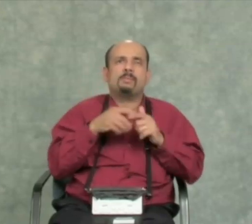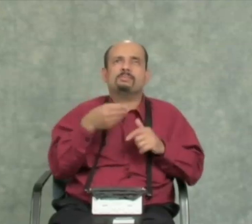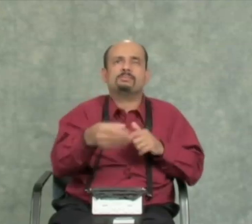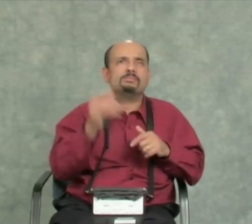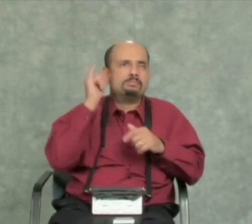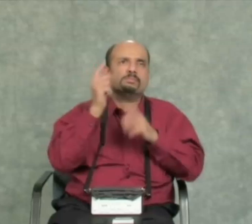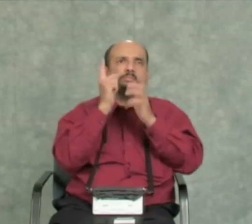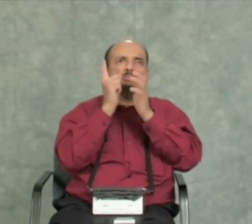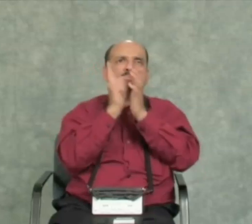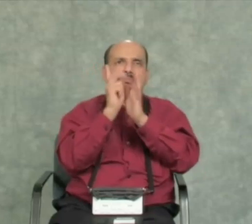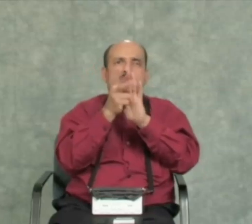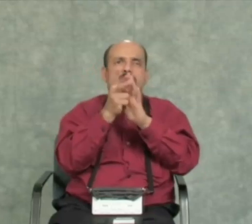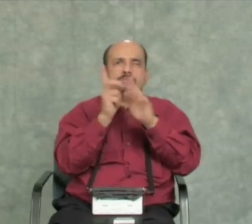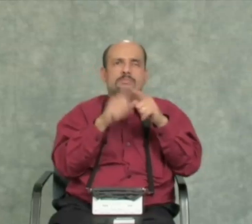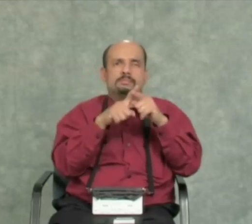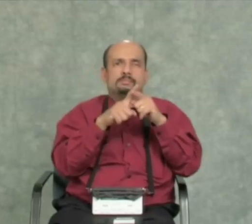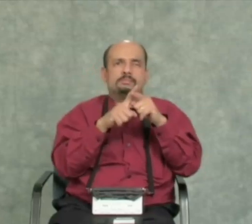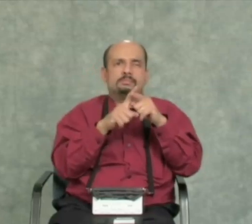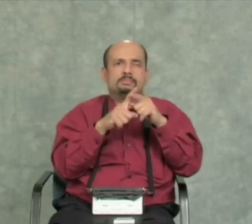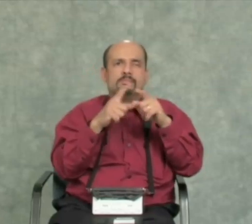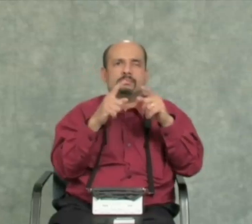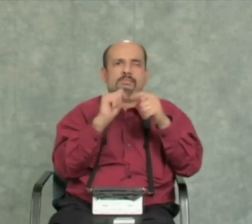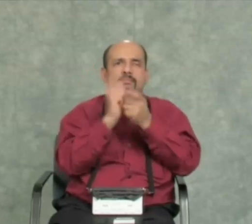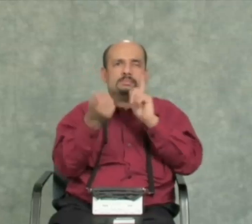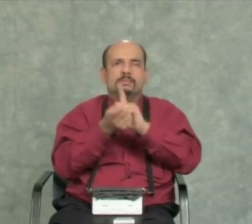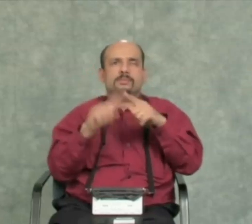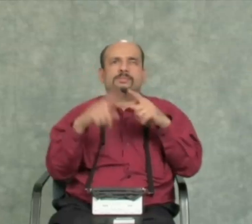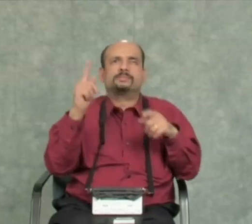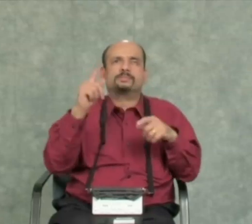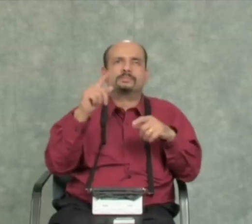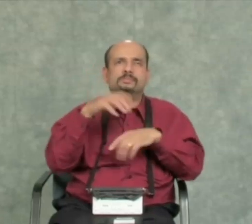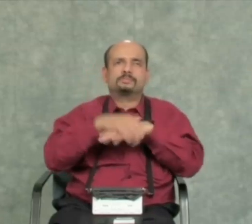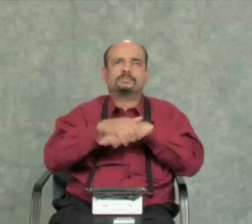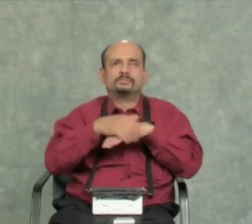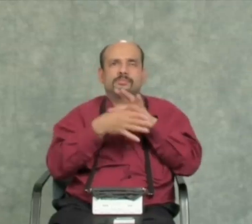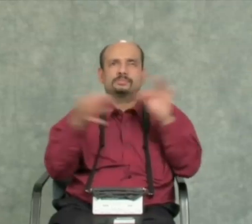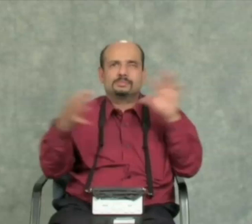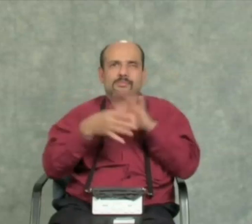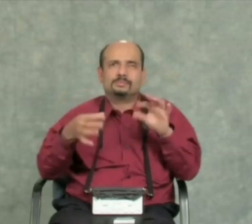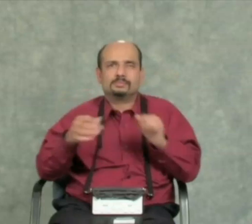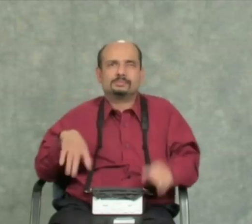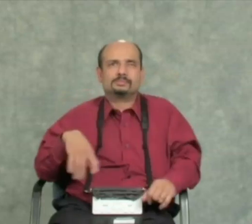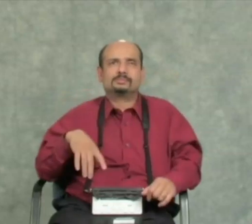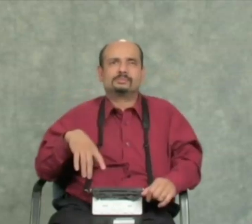You talk and then it translates it to English after a minute or